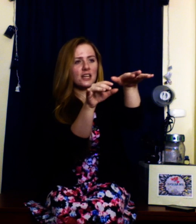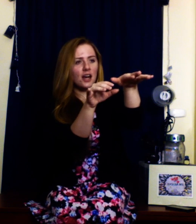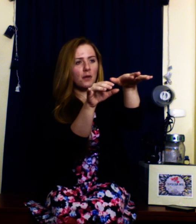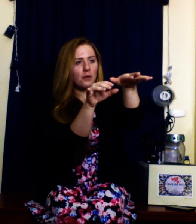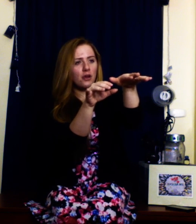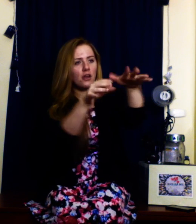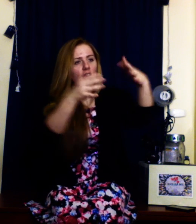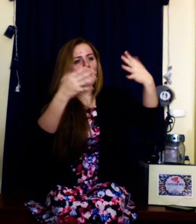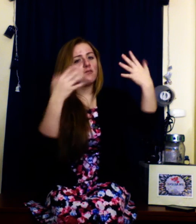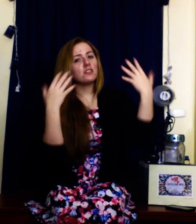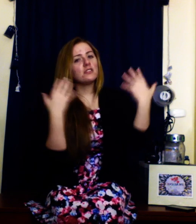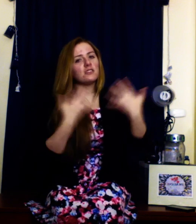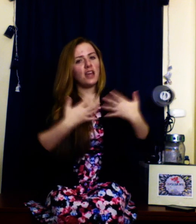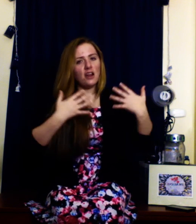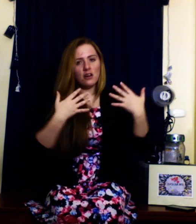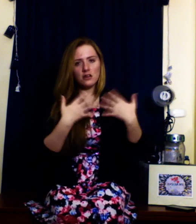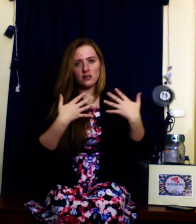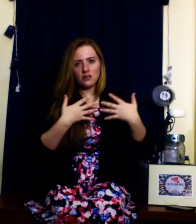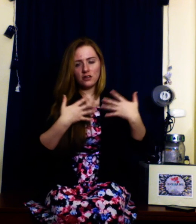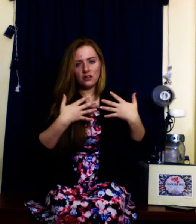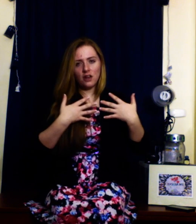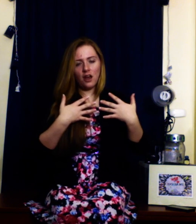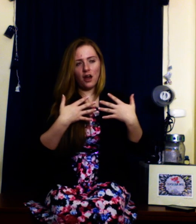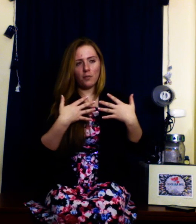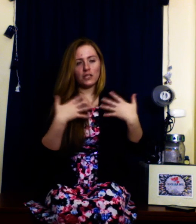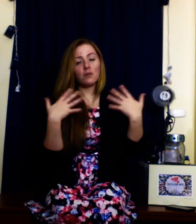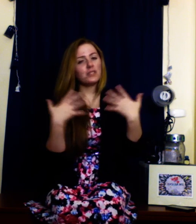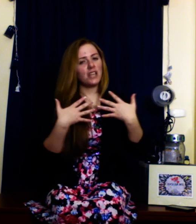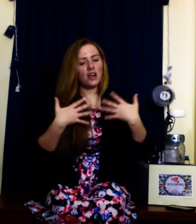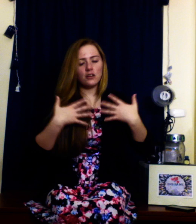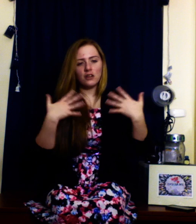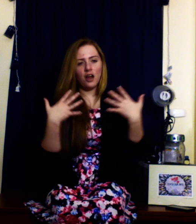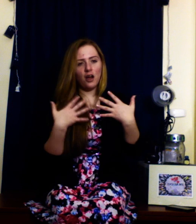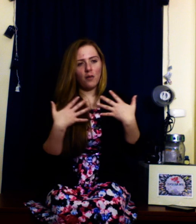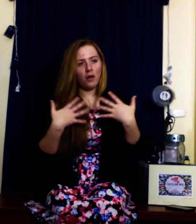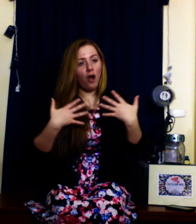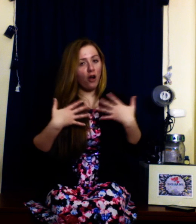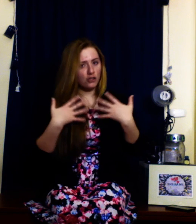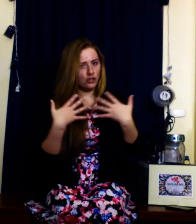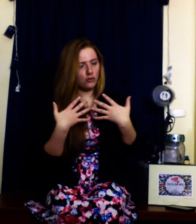up, and this is scare, become scared, haunt you.